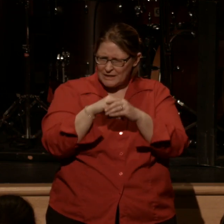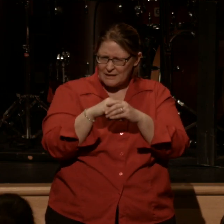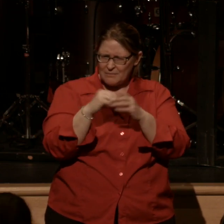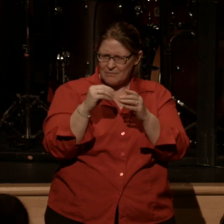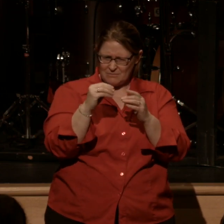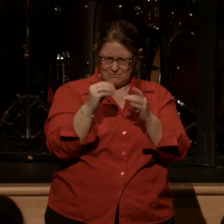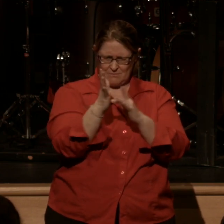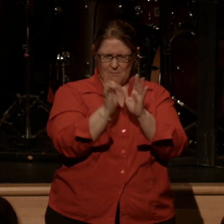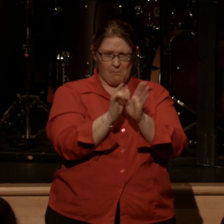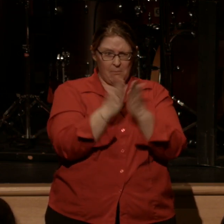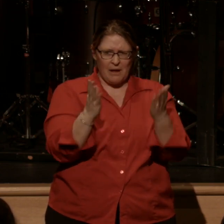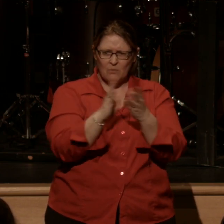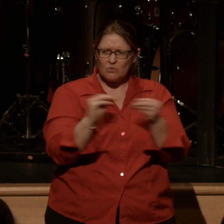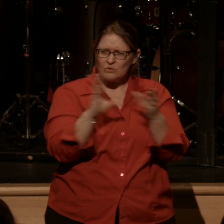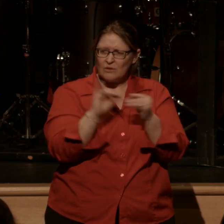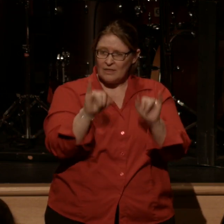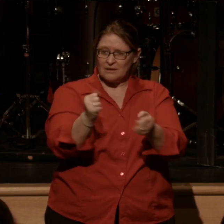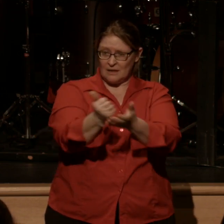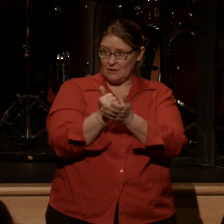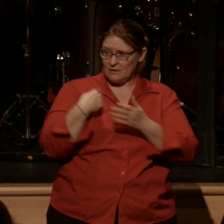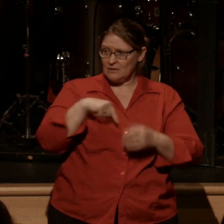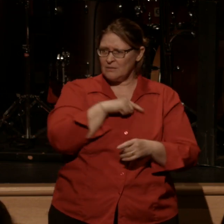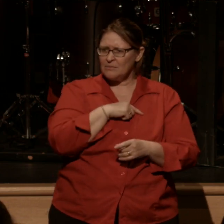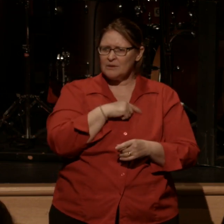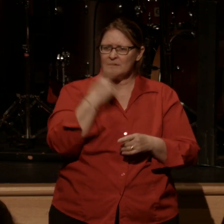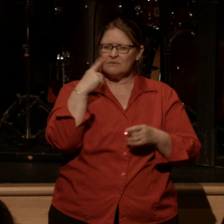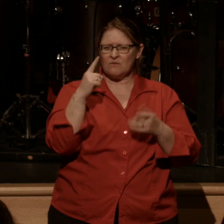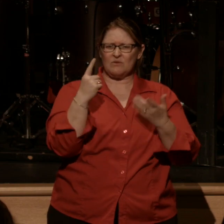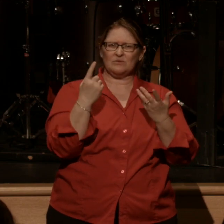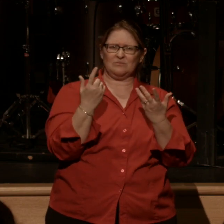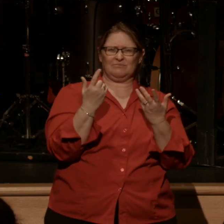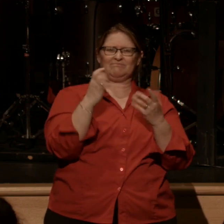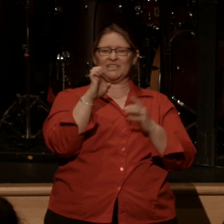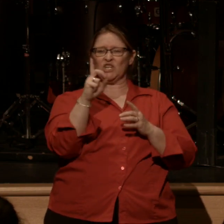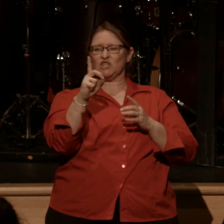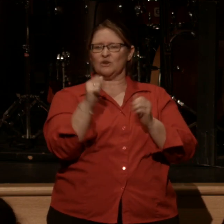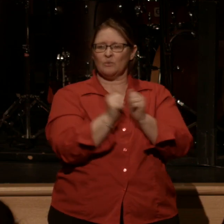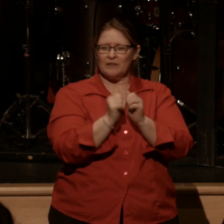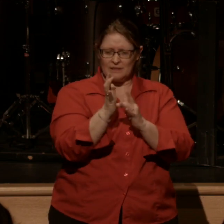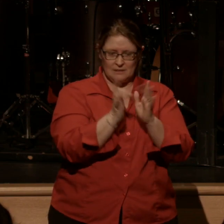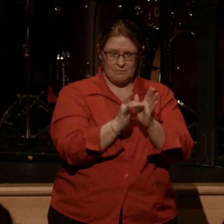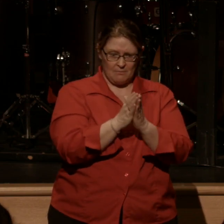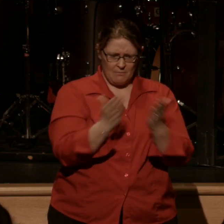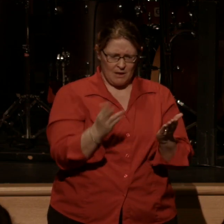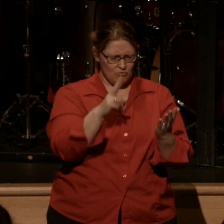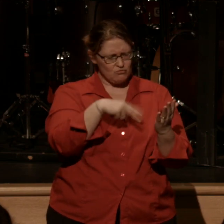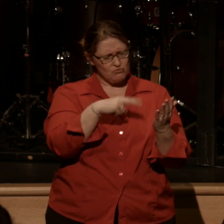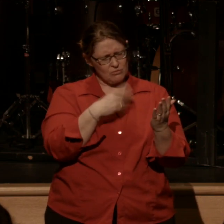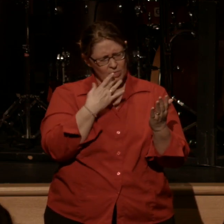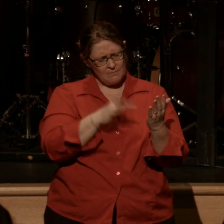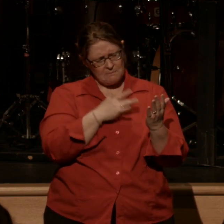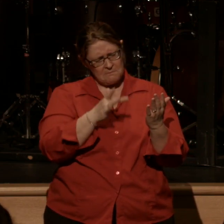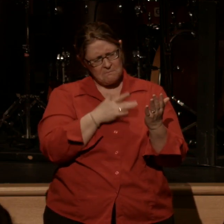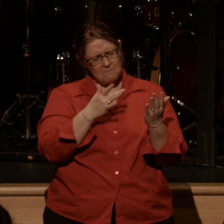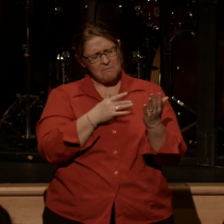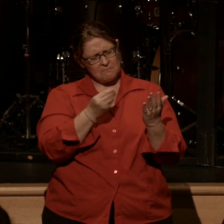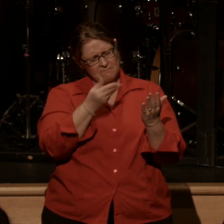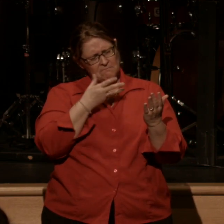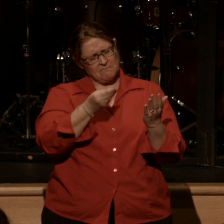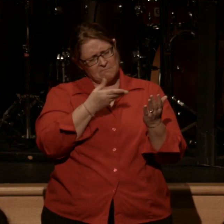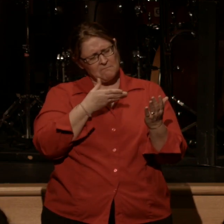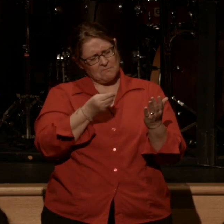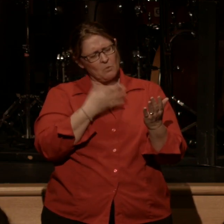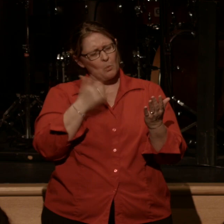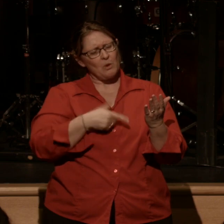Bible. That can be helpful for us in just biblical education. As we read through the Bible, it informs us to know what God